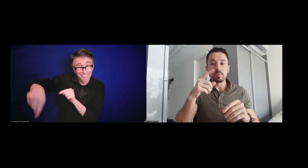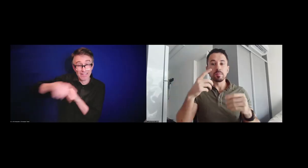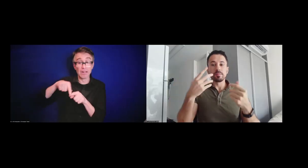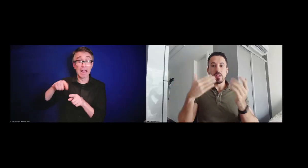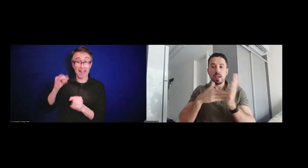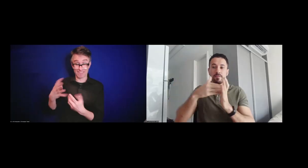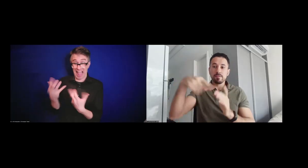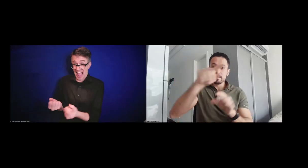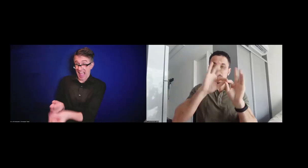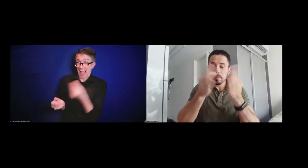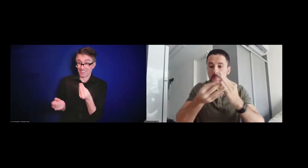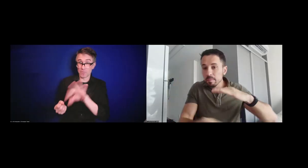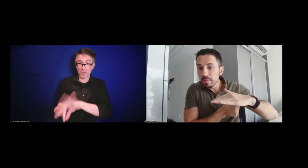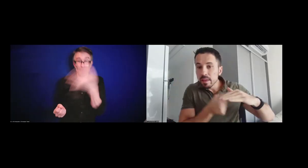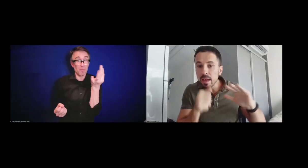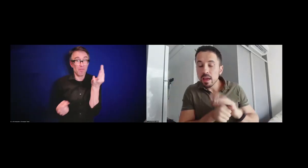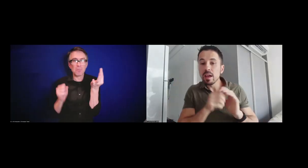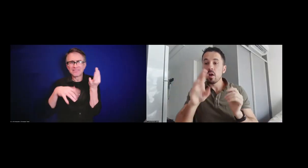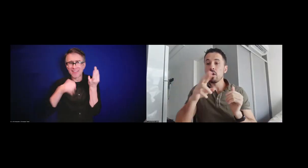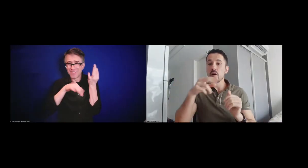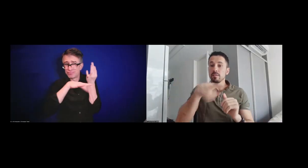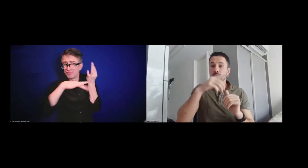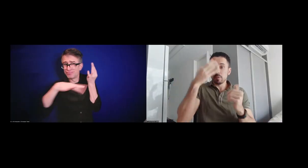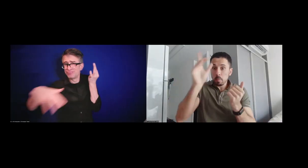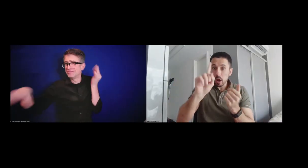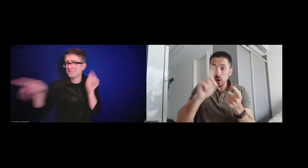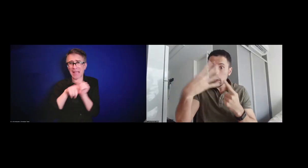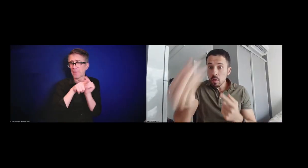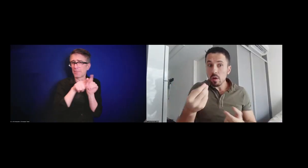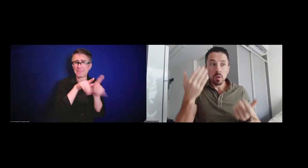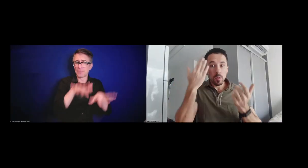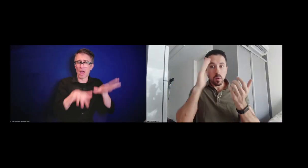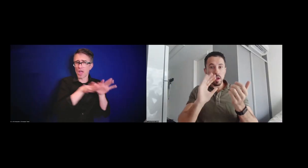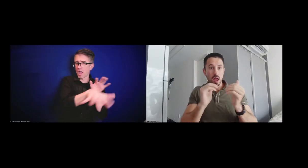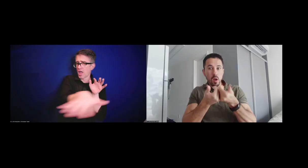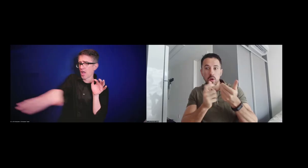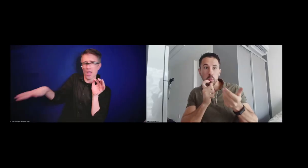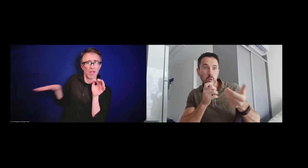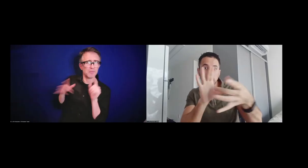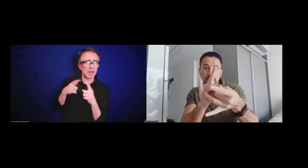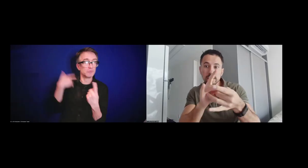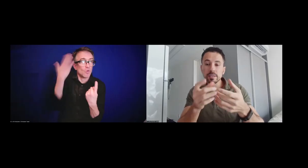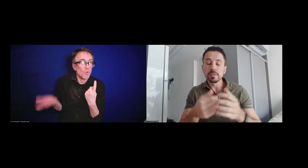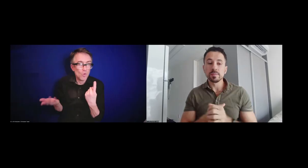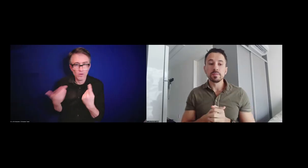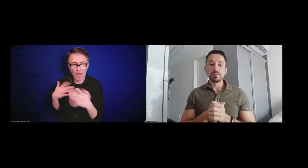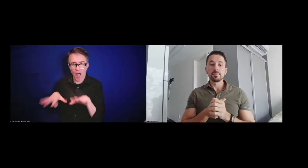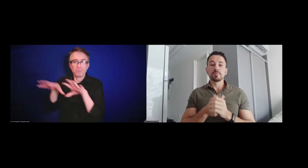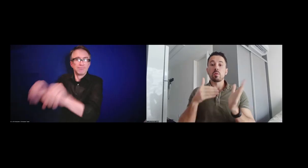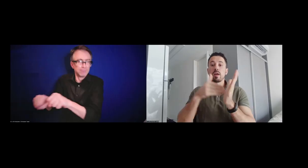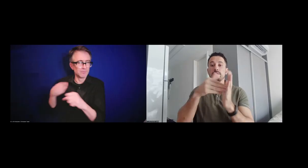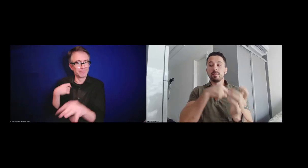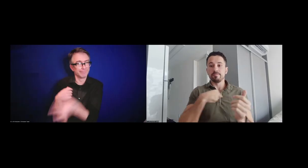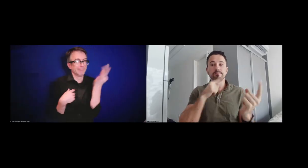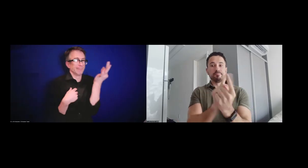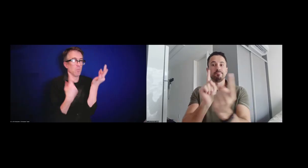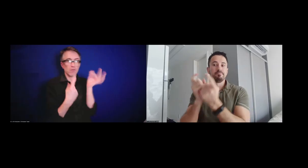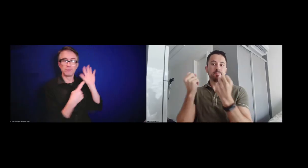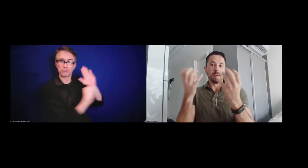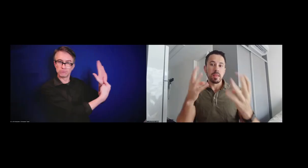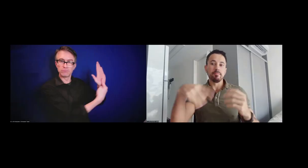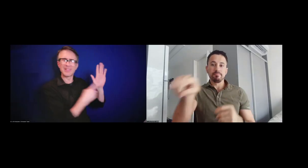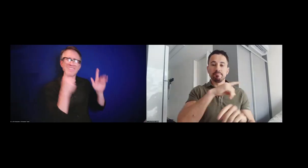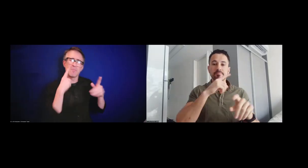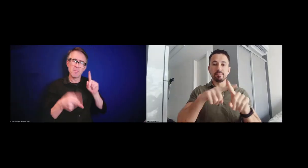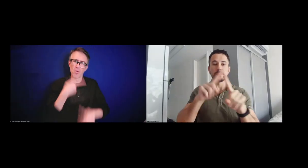information, the data we're collecting is actually providing services then for the government to make sure to address the needs of their community and their